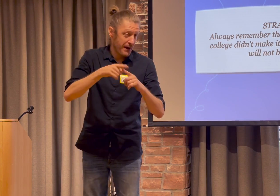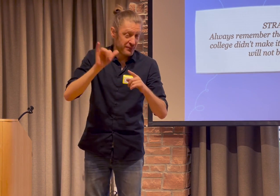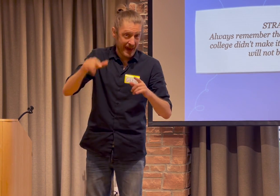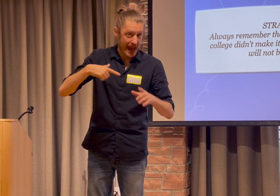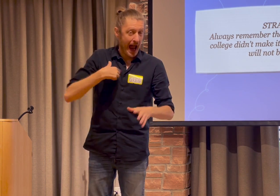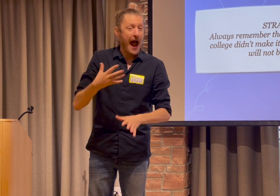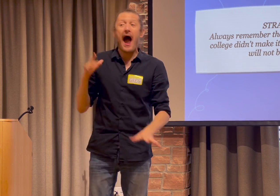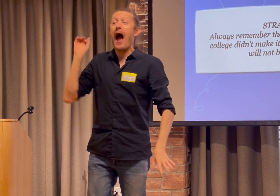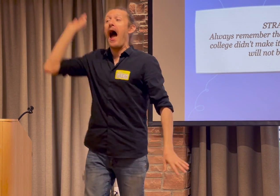sometimes.